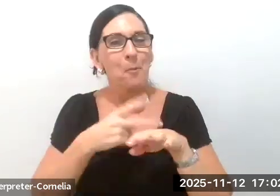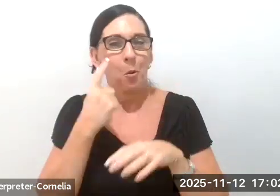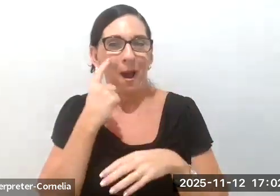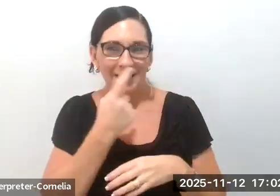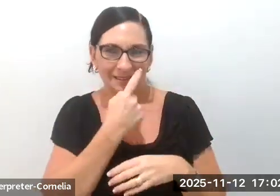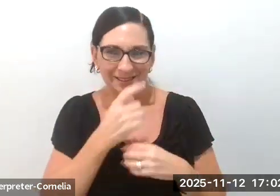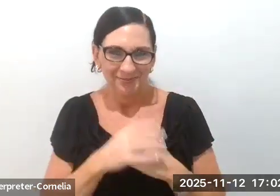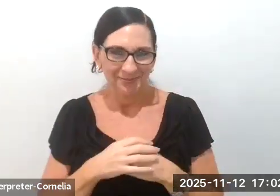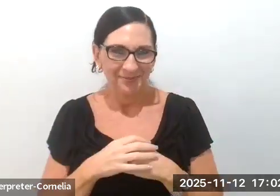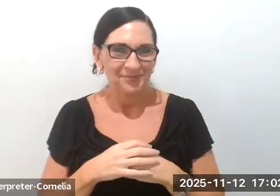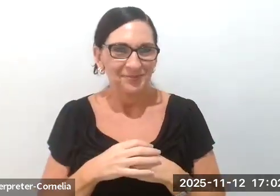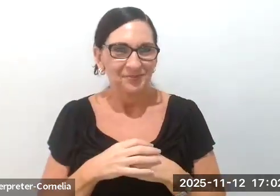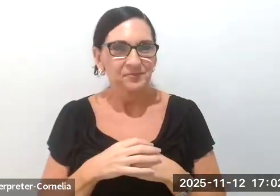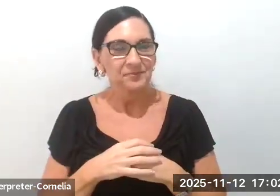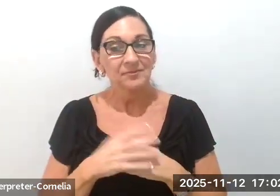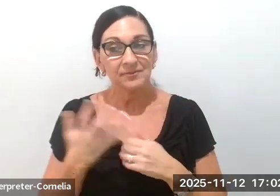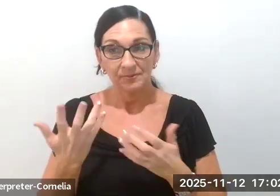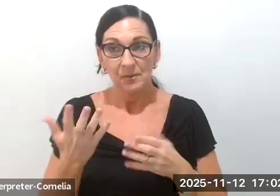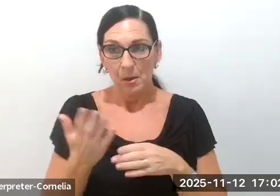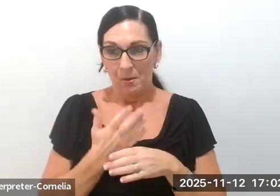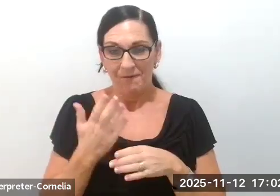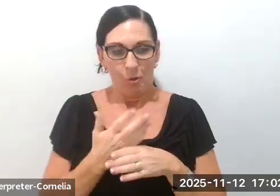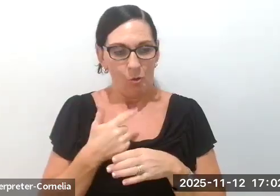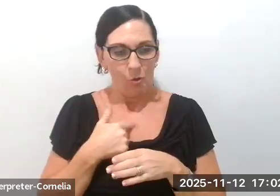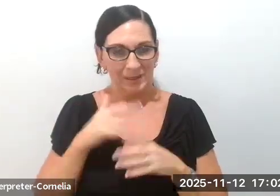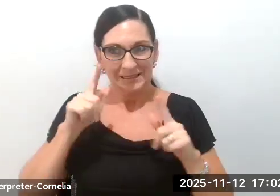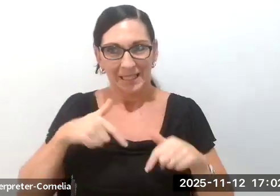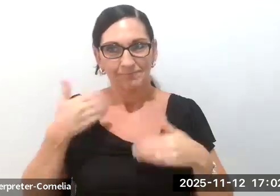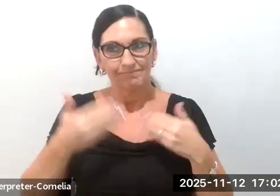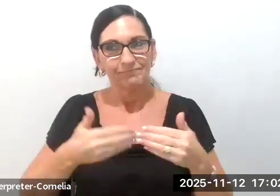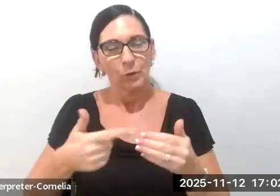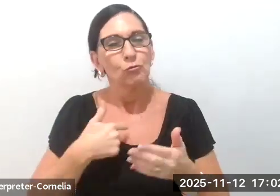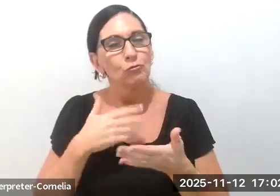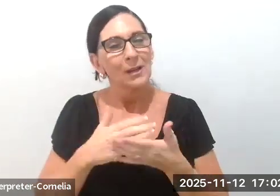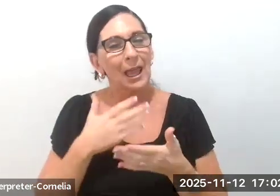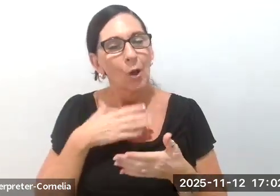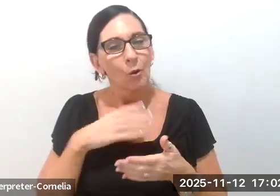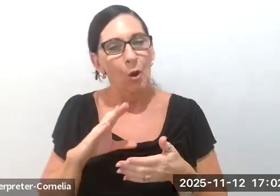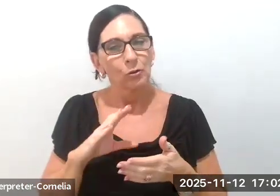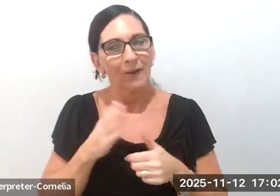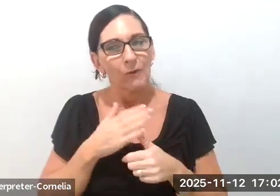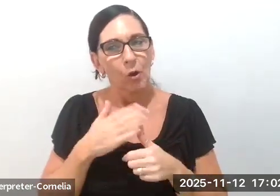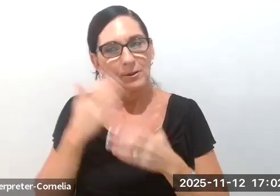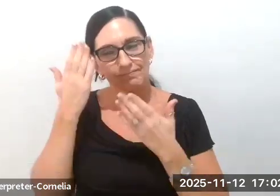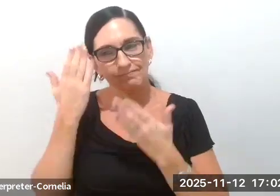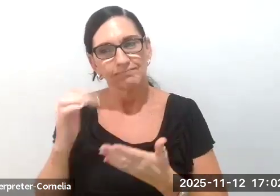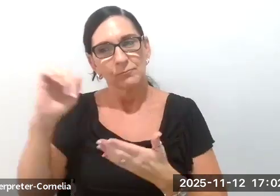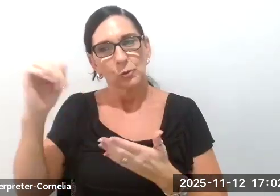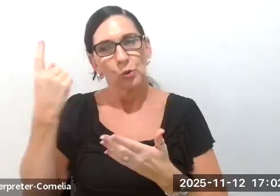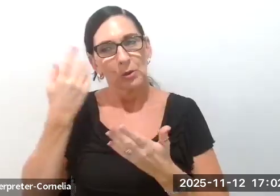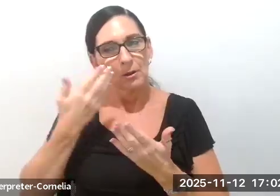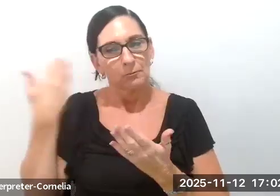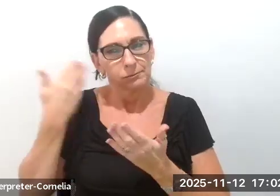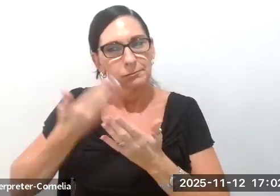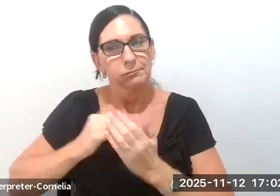eyes. Before we get too far into this, I would really like to begin by acknowledging the traditional owners of the